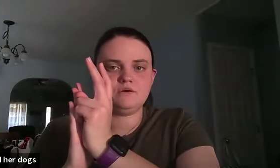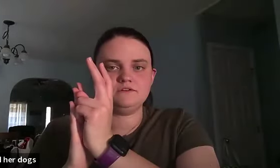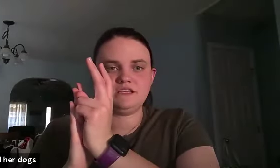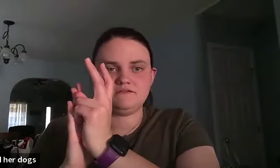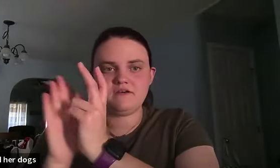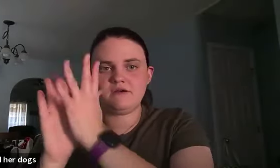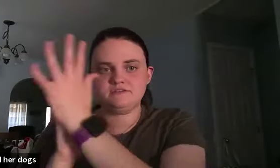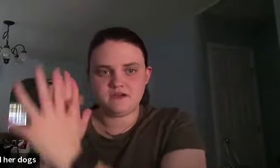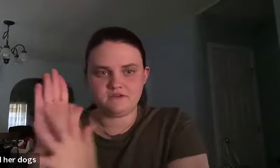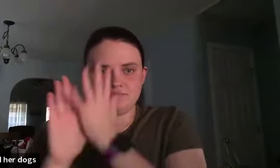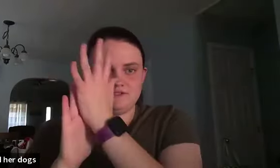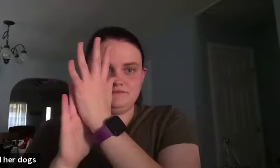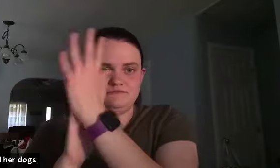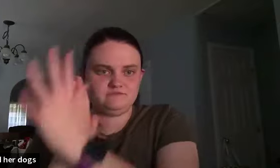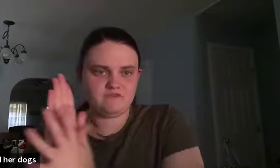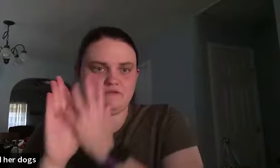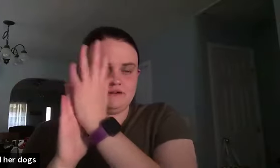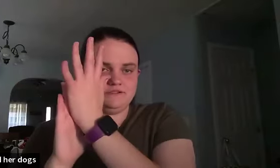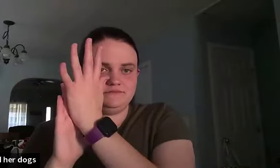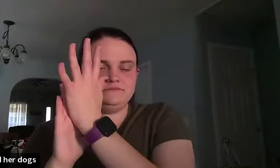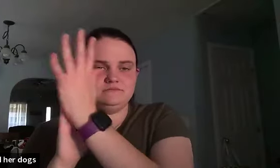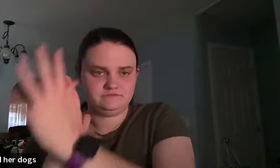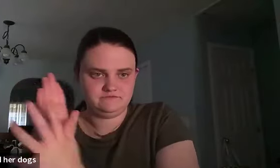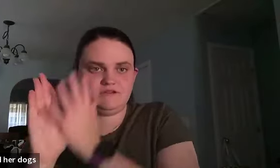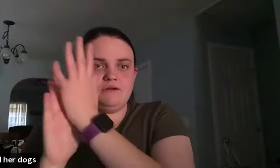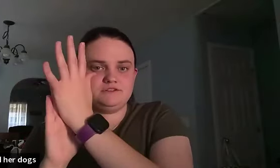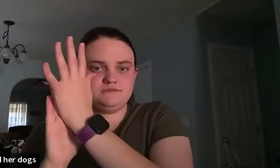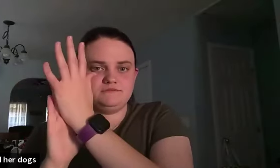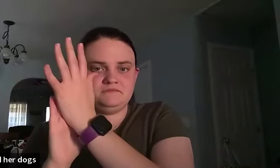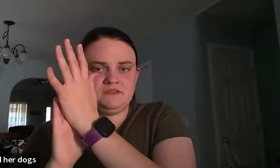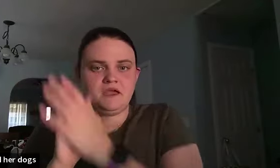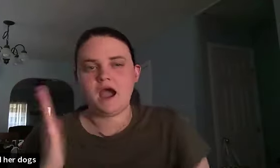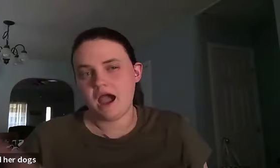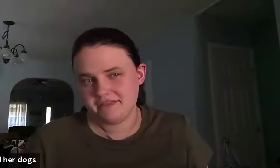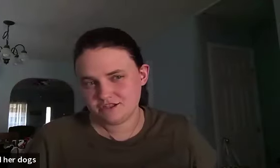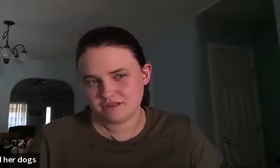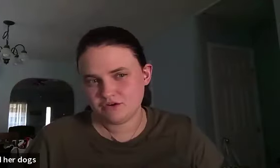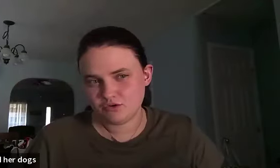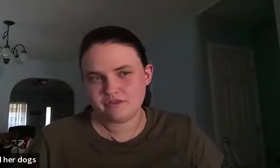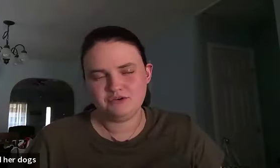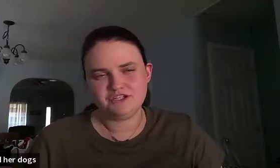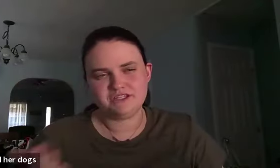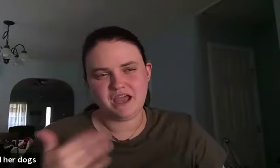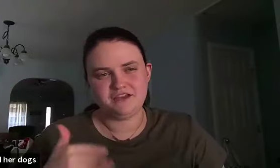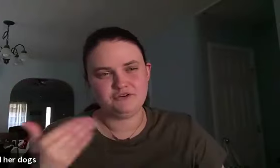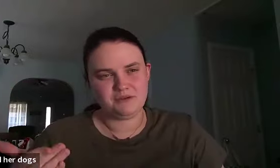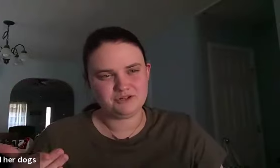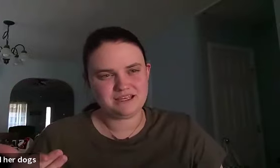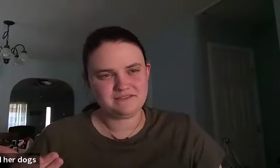So if you're saying 5 hours, 5 hours, 5 hours, 5 hours. I think it's really cool that you can just add your numbers like